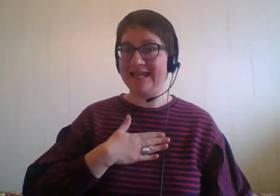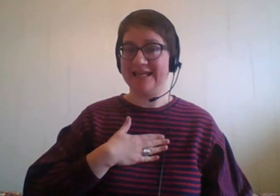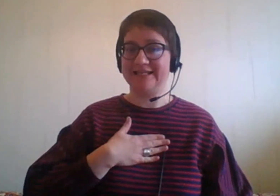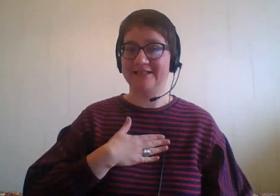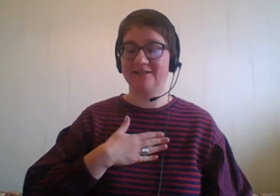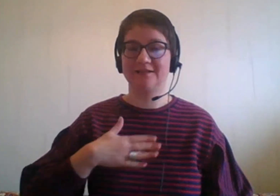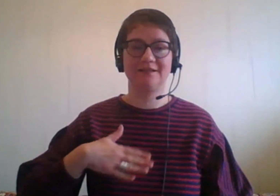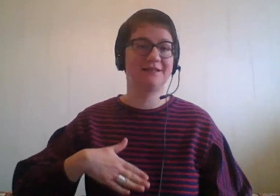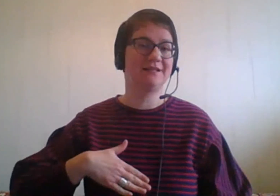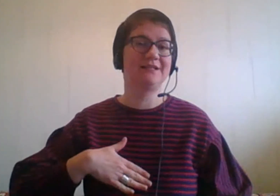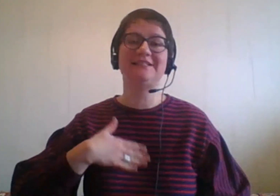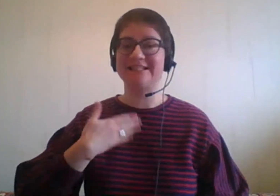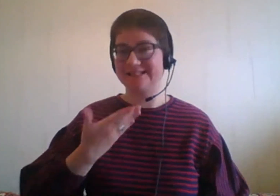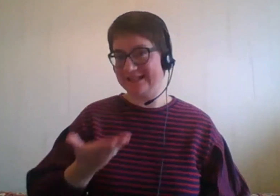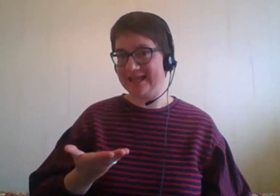like, dislike,